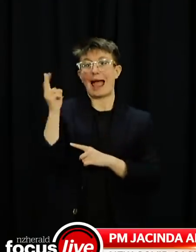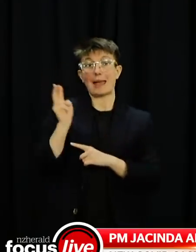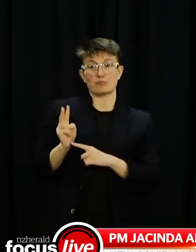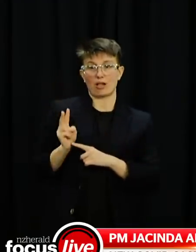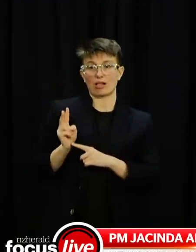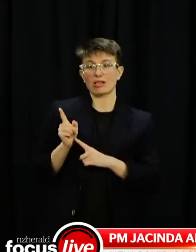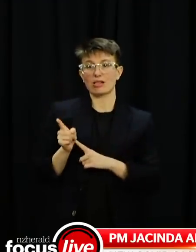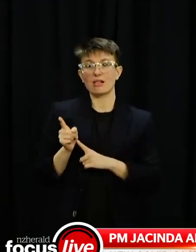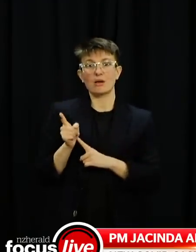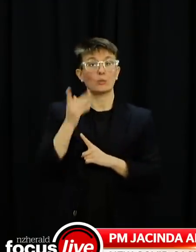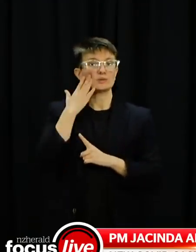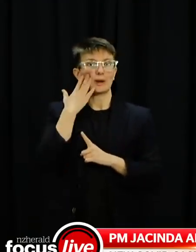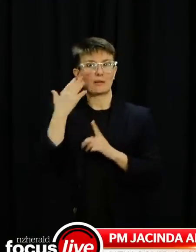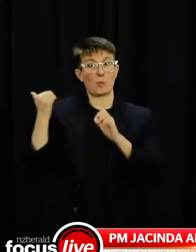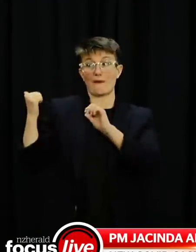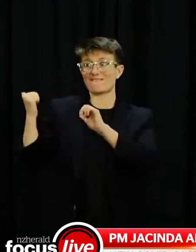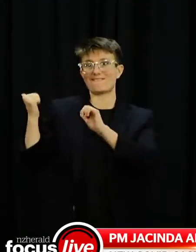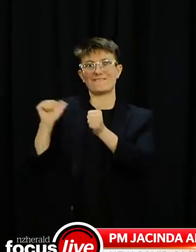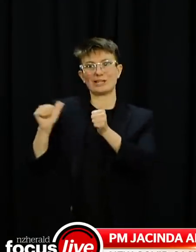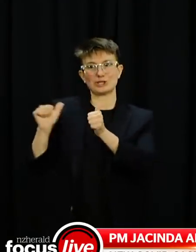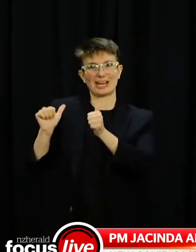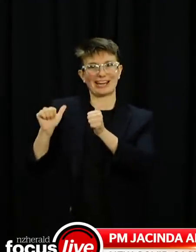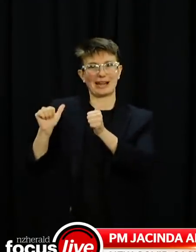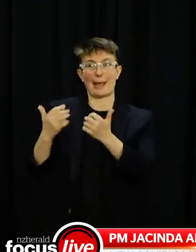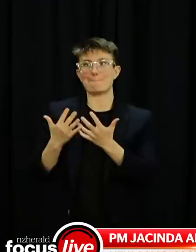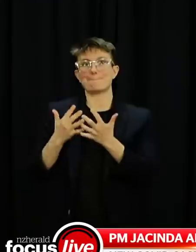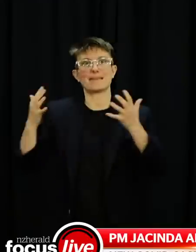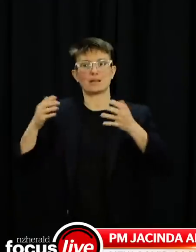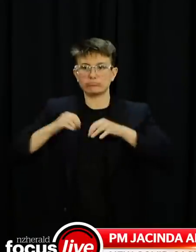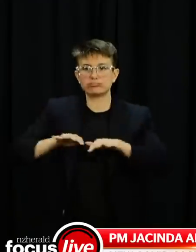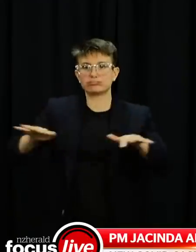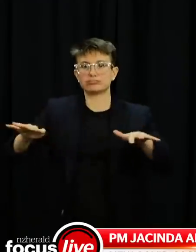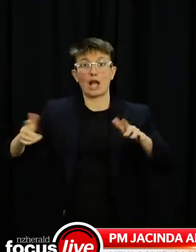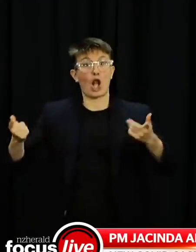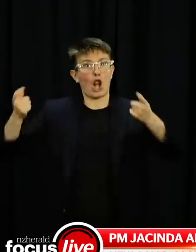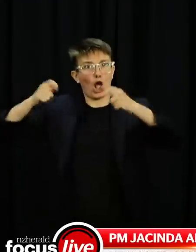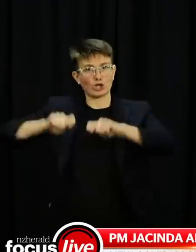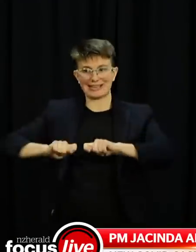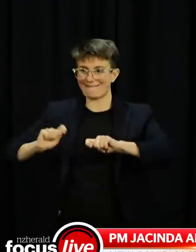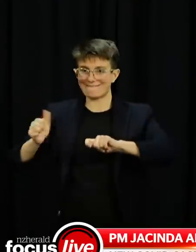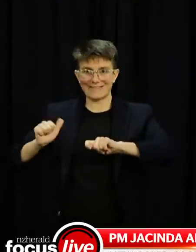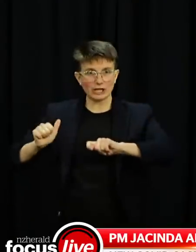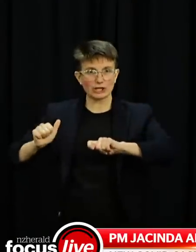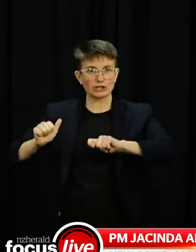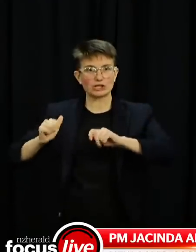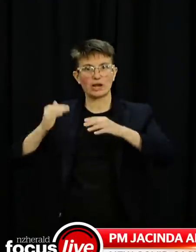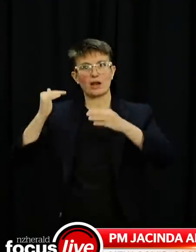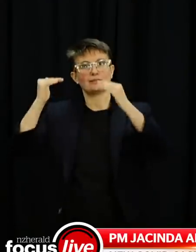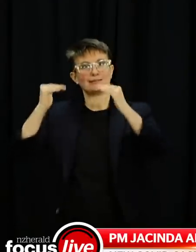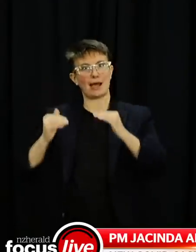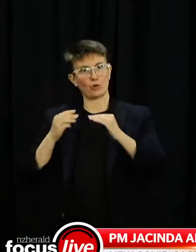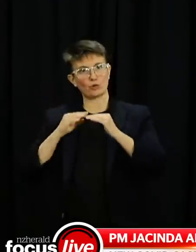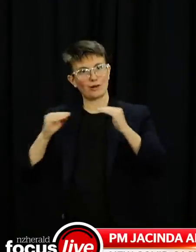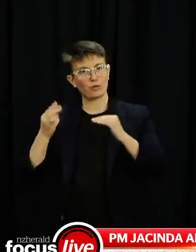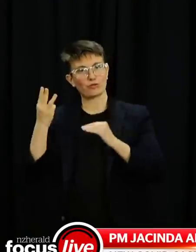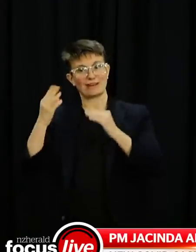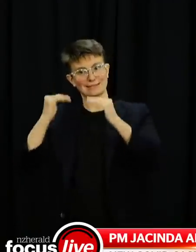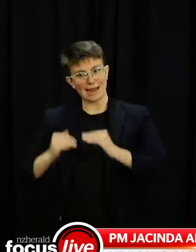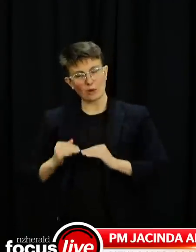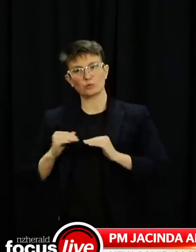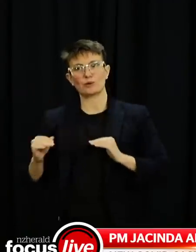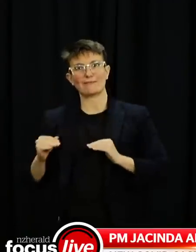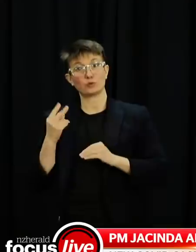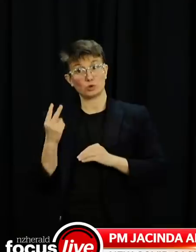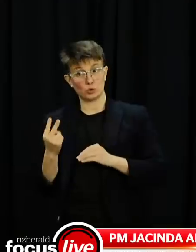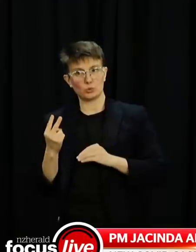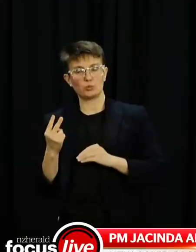were coming out of a big outbreak and coming out of a lockdown. We now have been in alert level 1, and all our planning, our